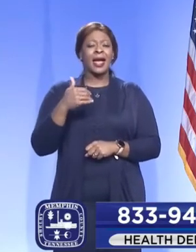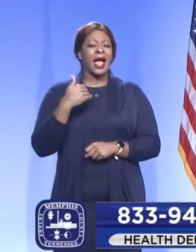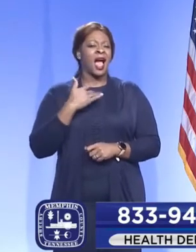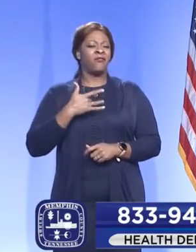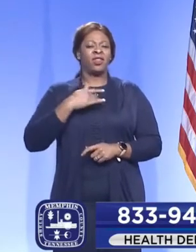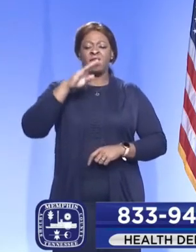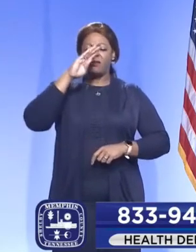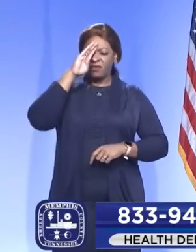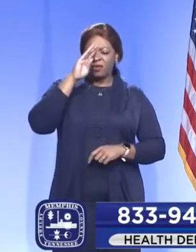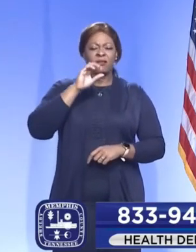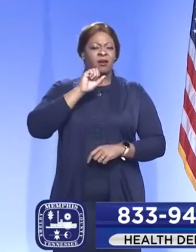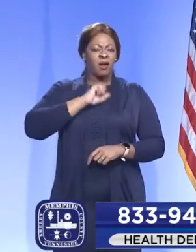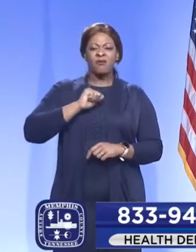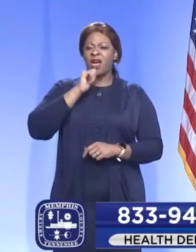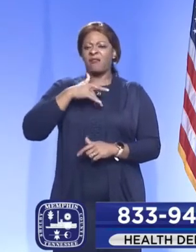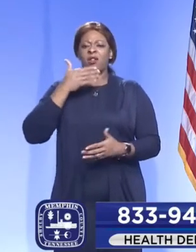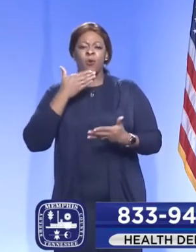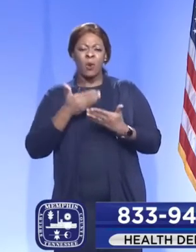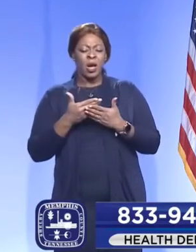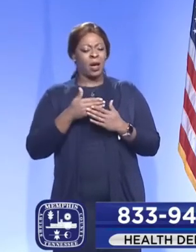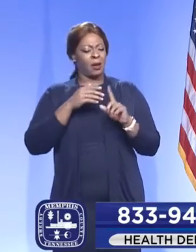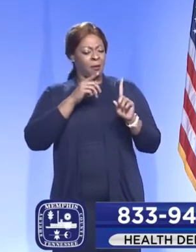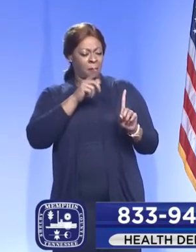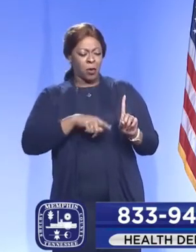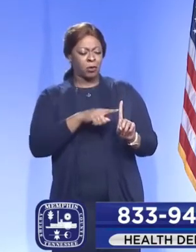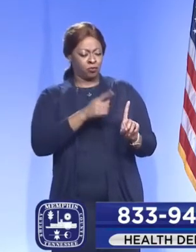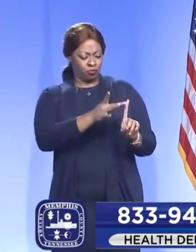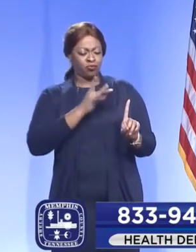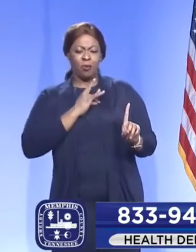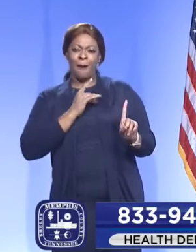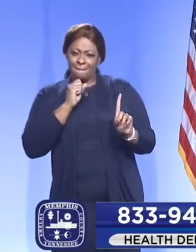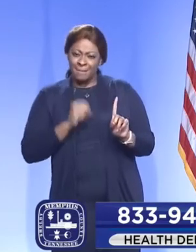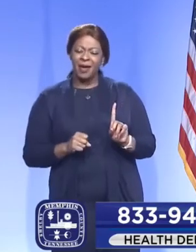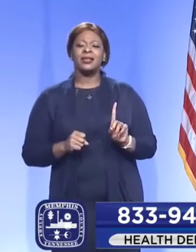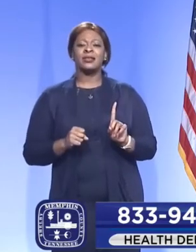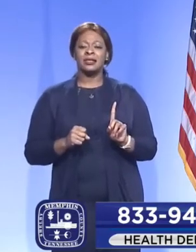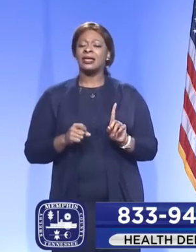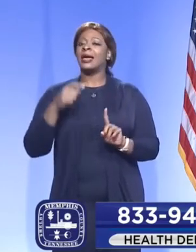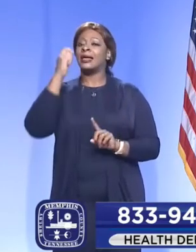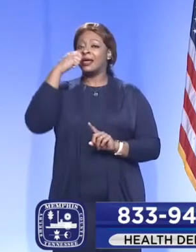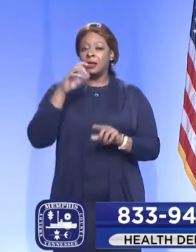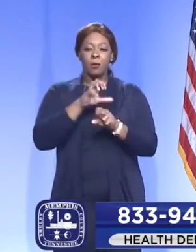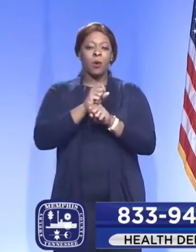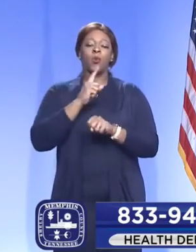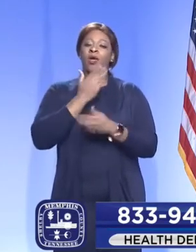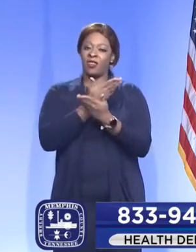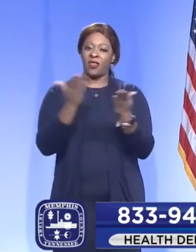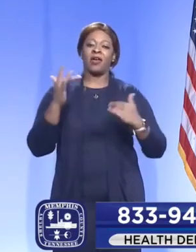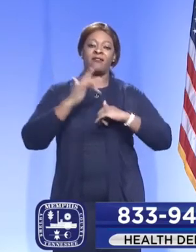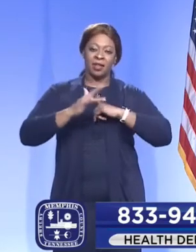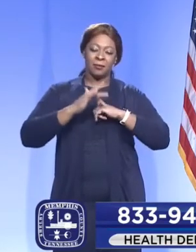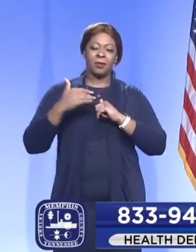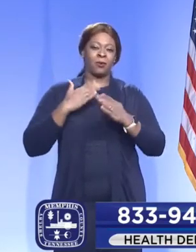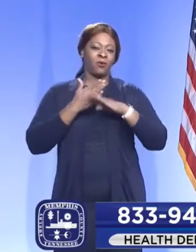symptoms, anyone who has been exposed to a known case, testing appointments are available. We have